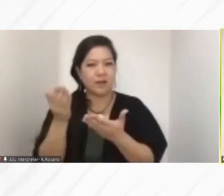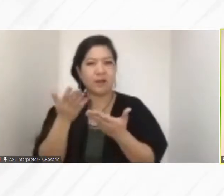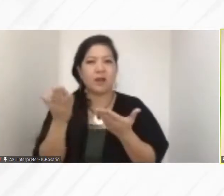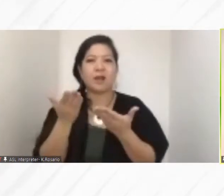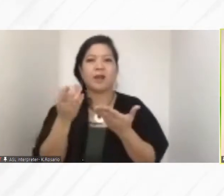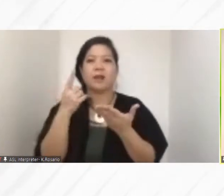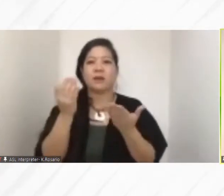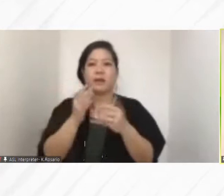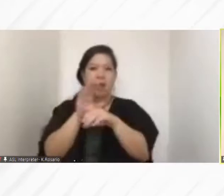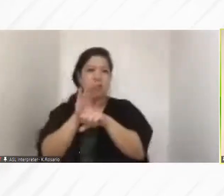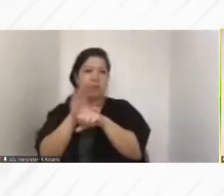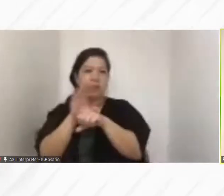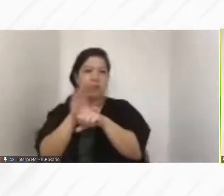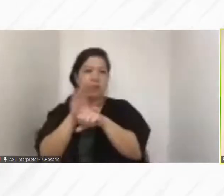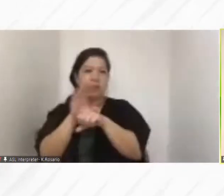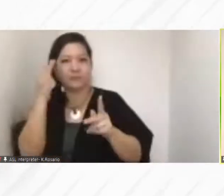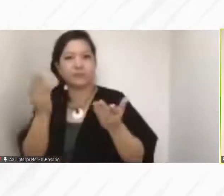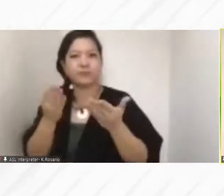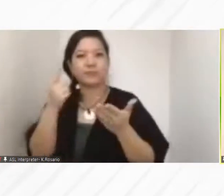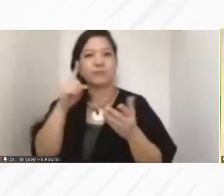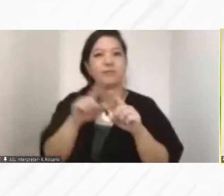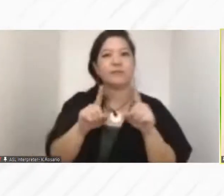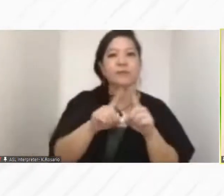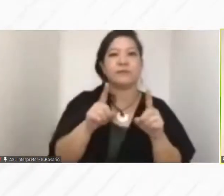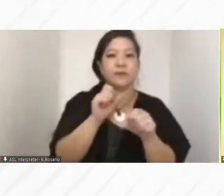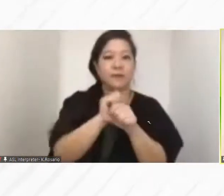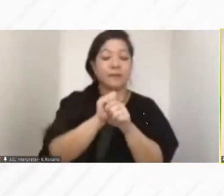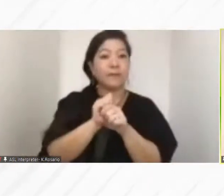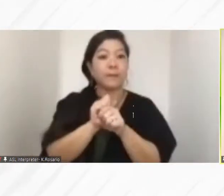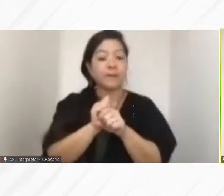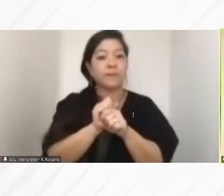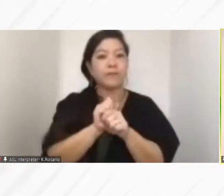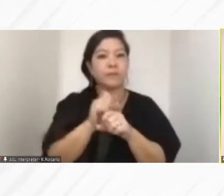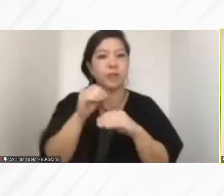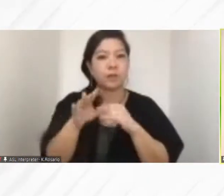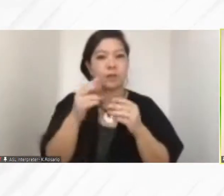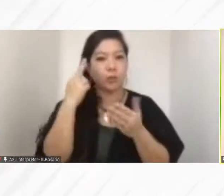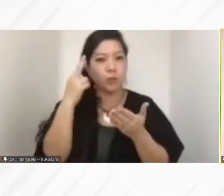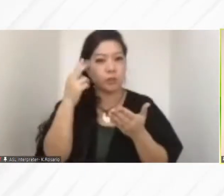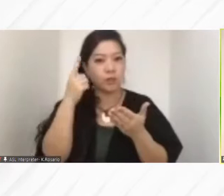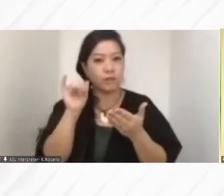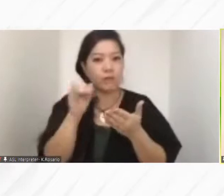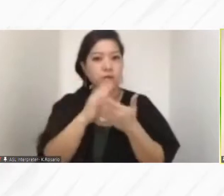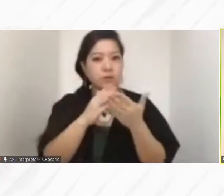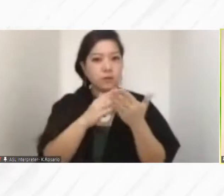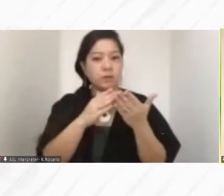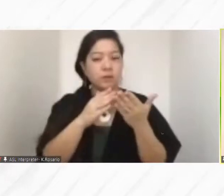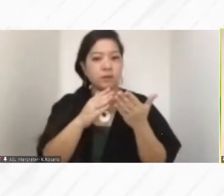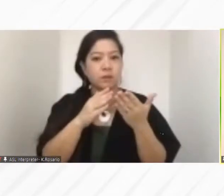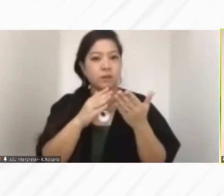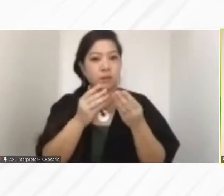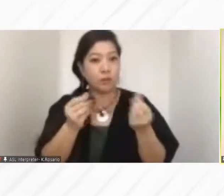An underlying theme throughout all of my work is underlying and addressing the reasons for these existing disparities and finding